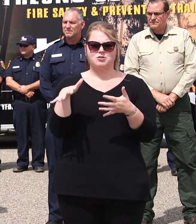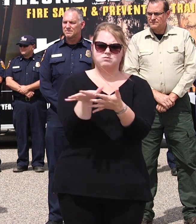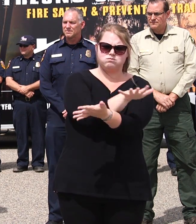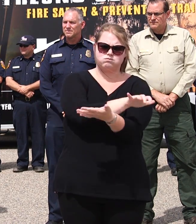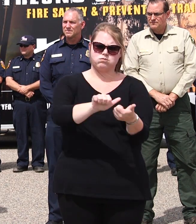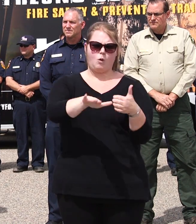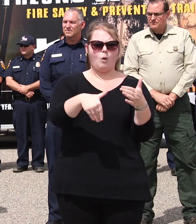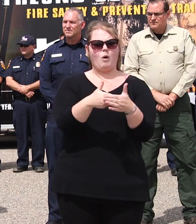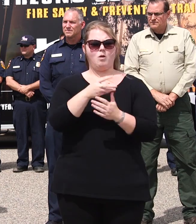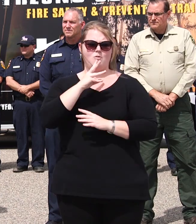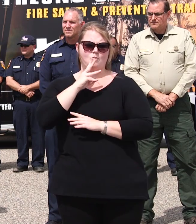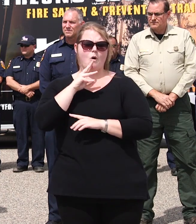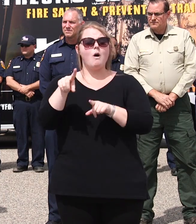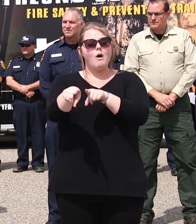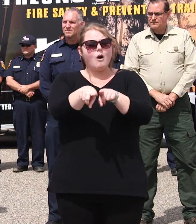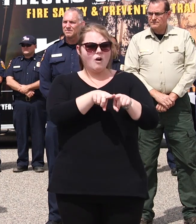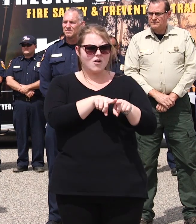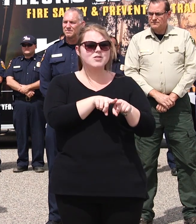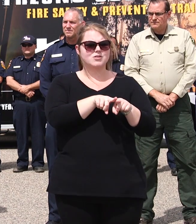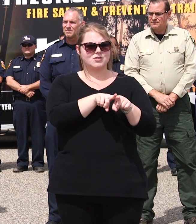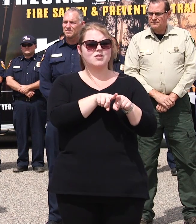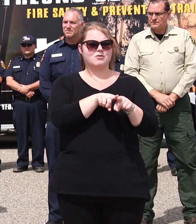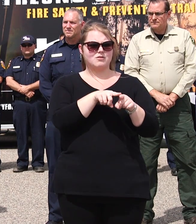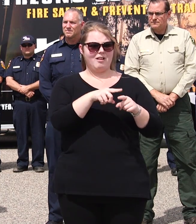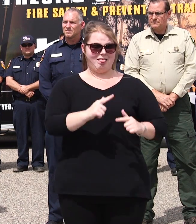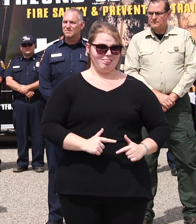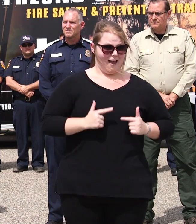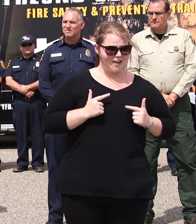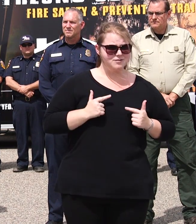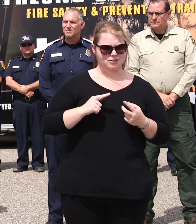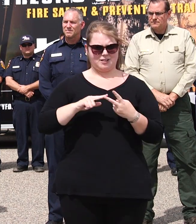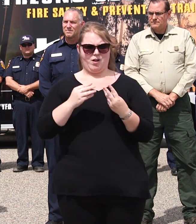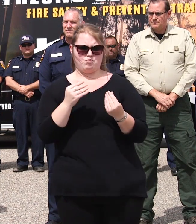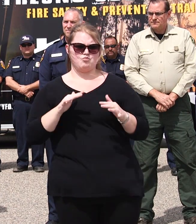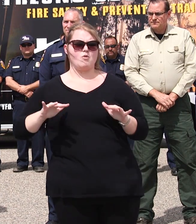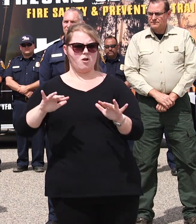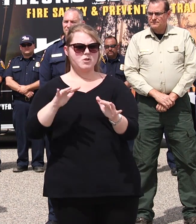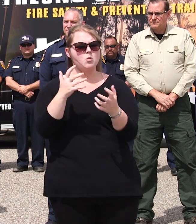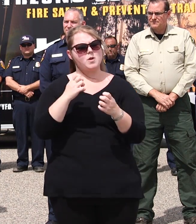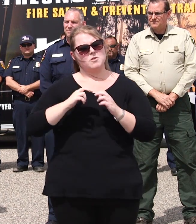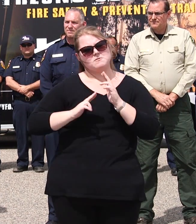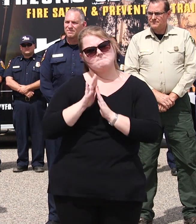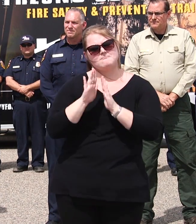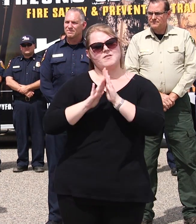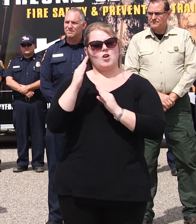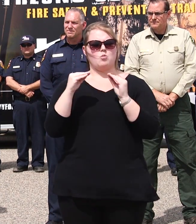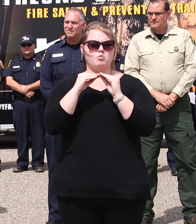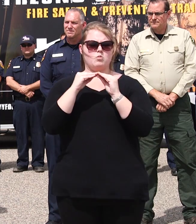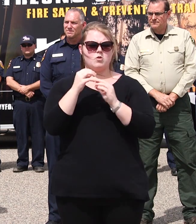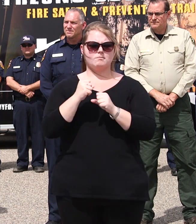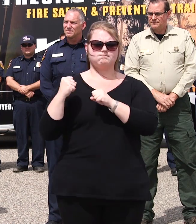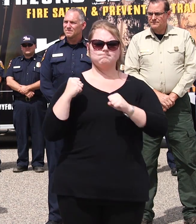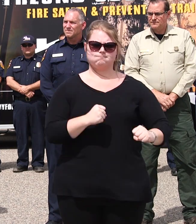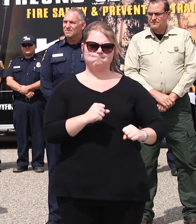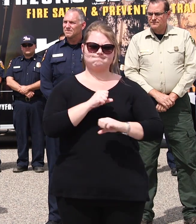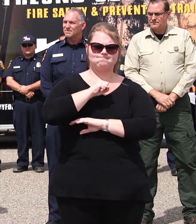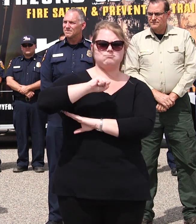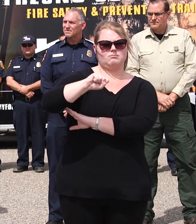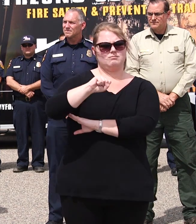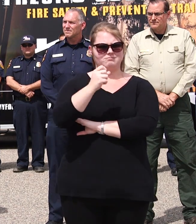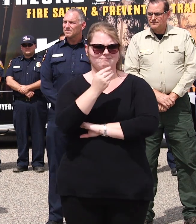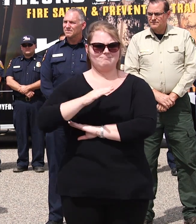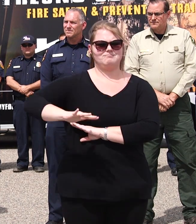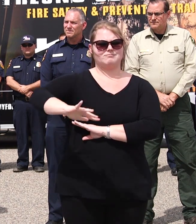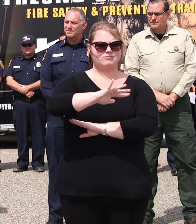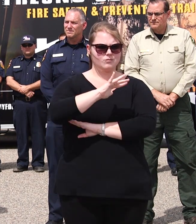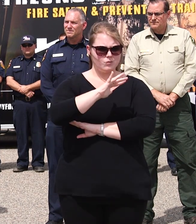the watersheds as well as lives and property, so that we build a more resilient landscape. This year so far, the